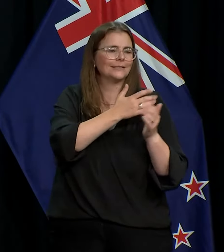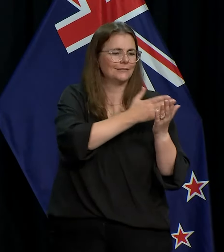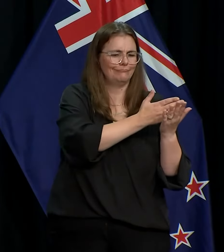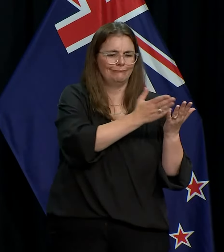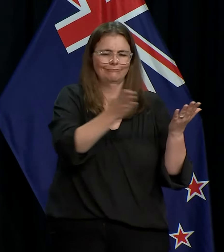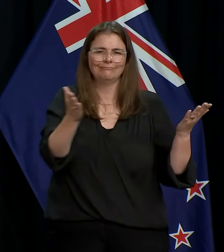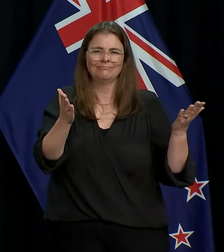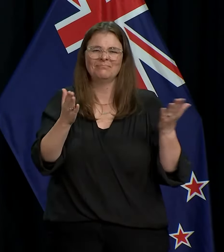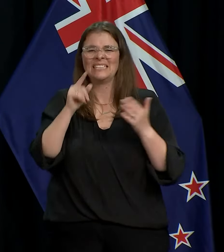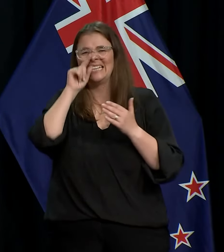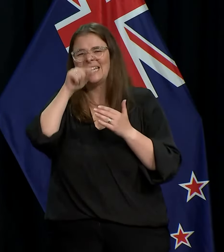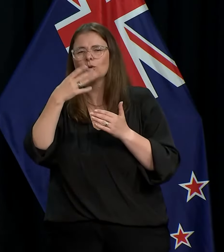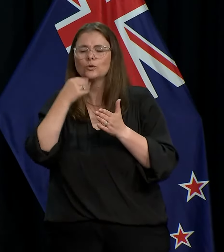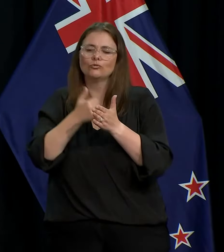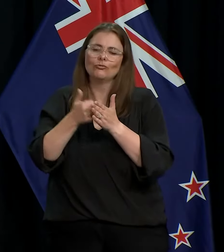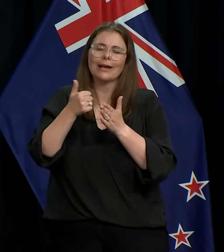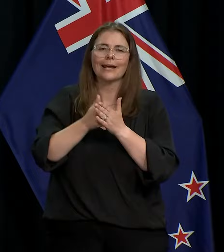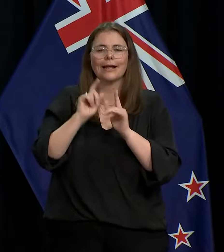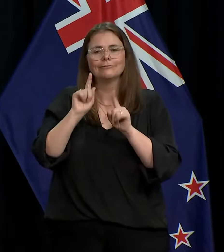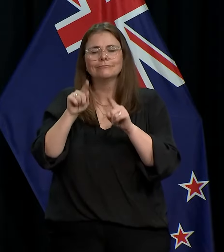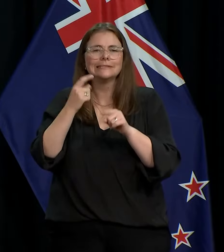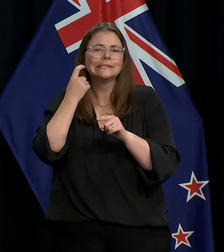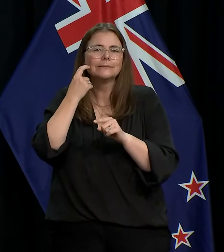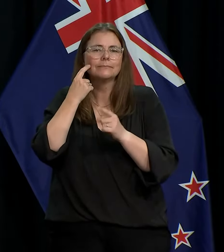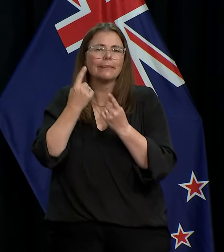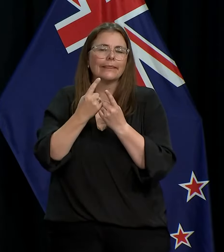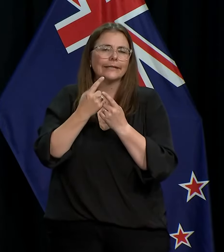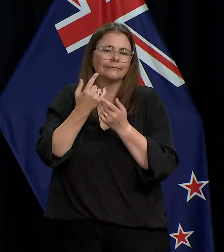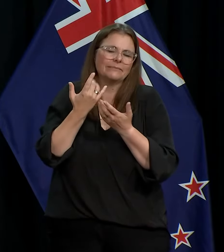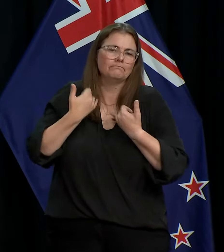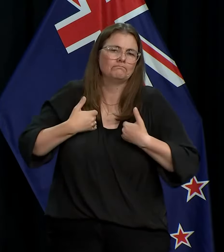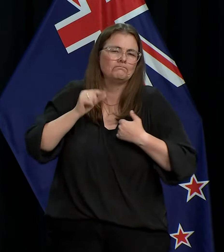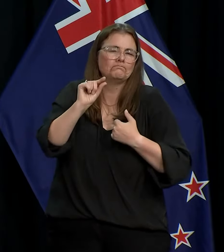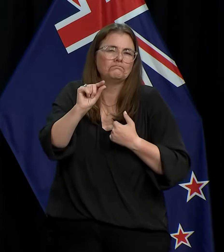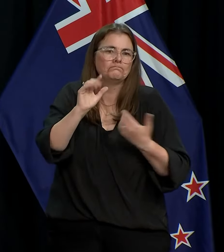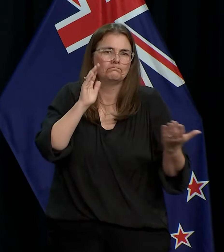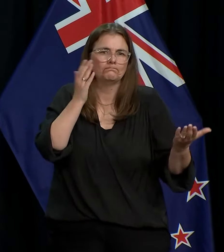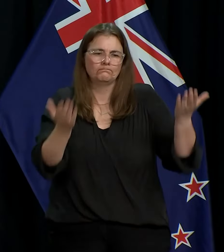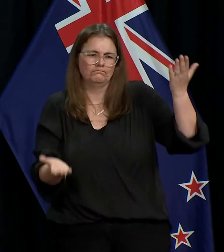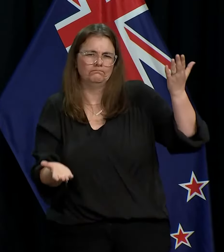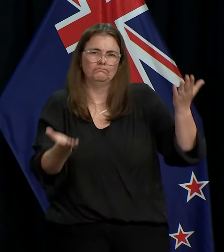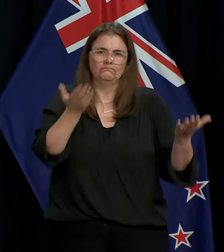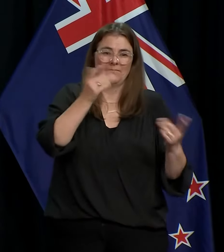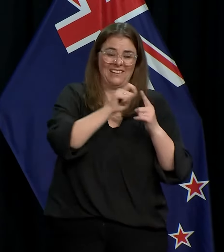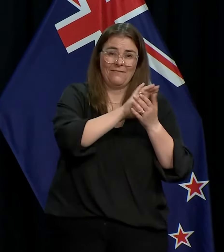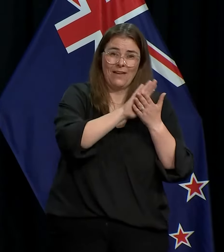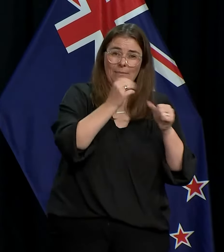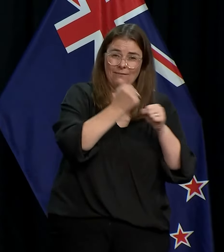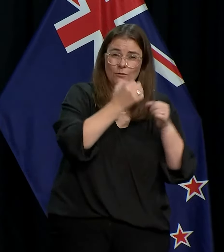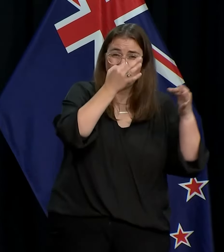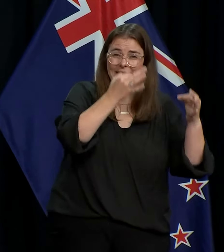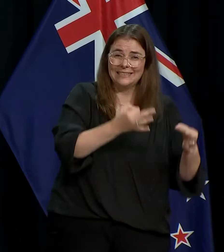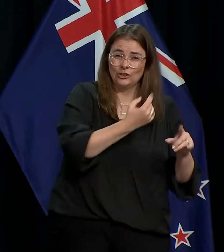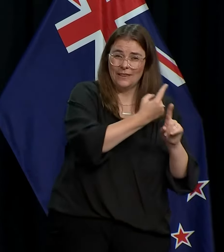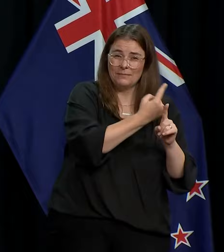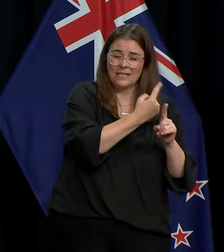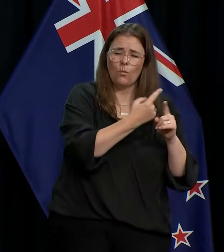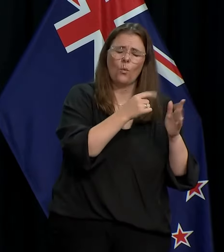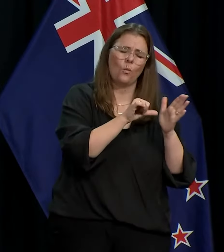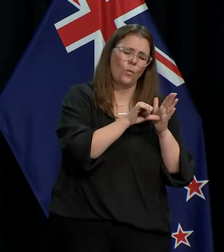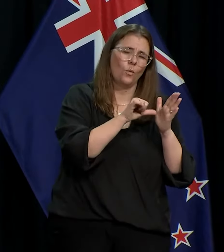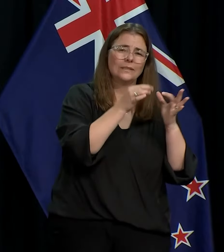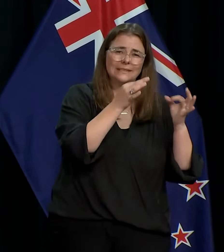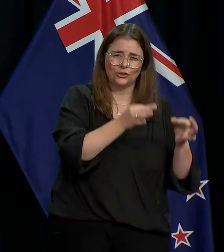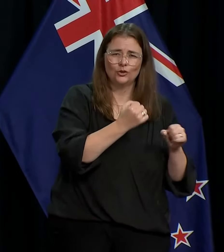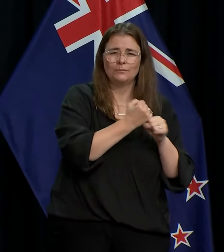regular basis for often what are not life-threatening illnesses. These are the decisions that Pharmac ultimately have to make, and they're very difficult